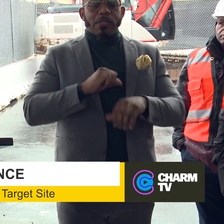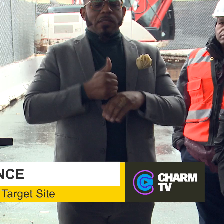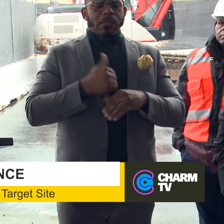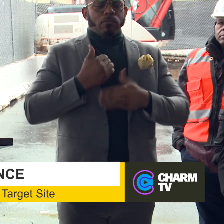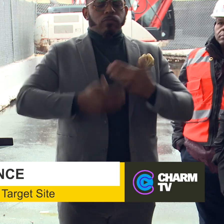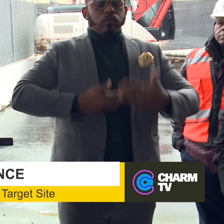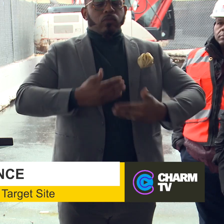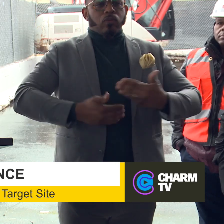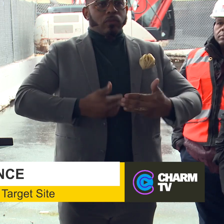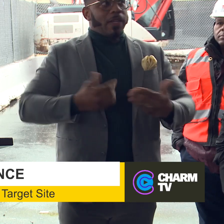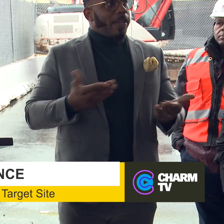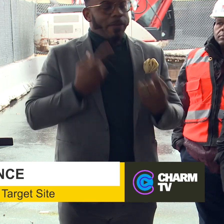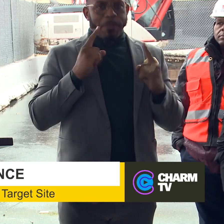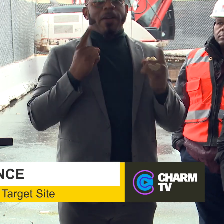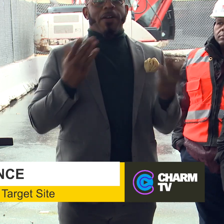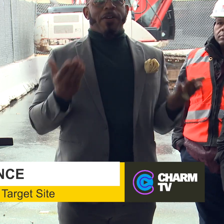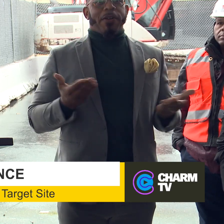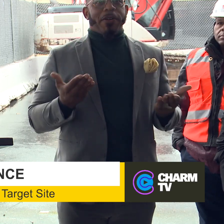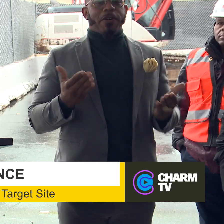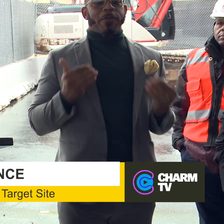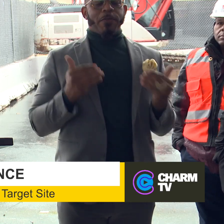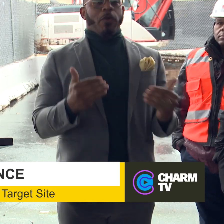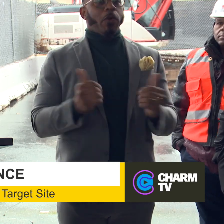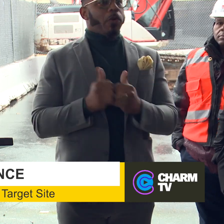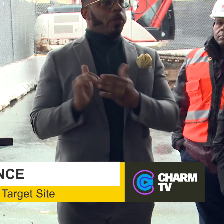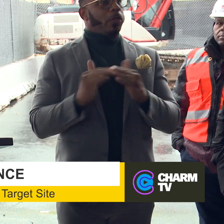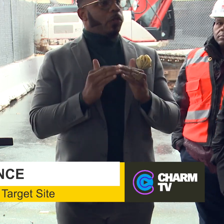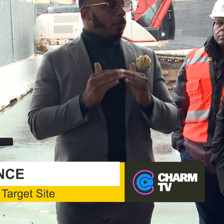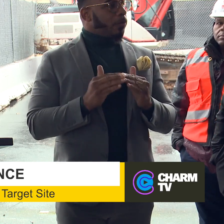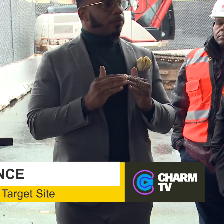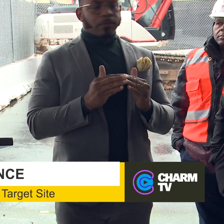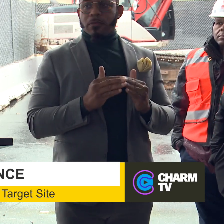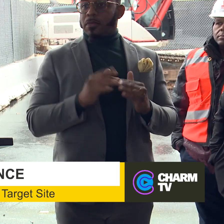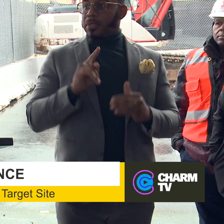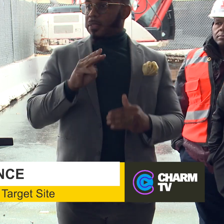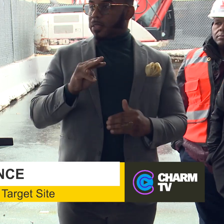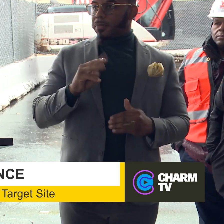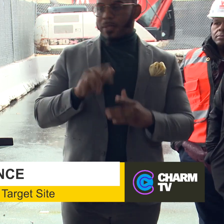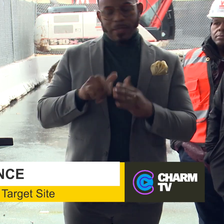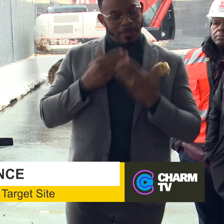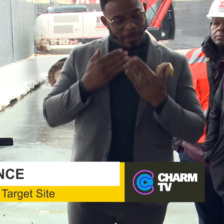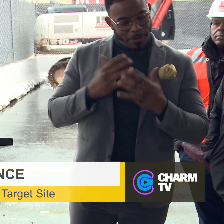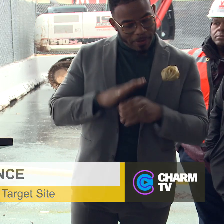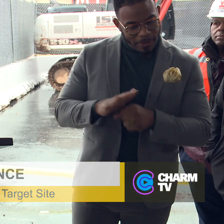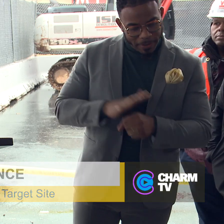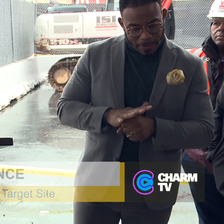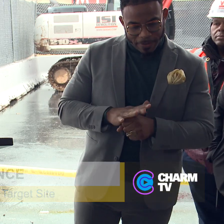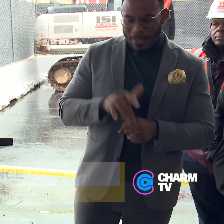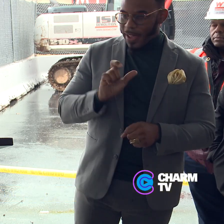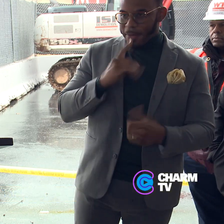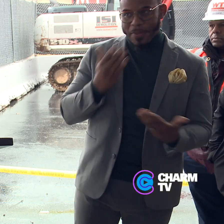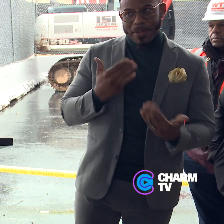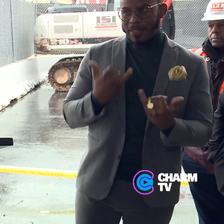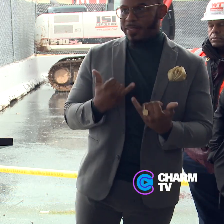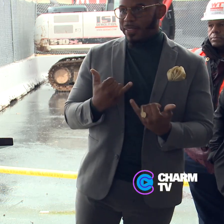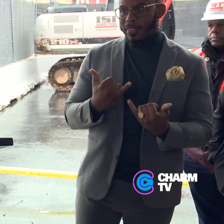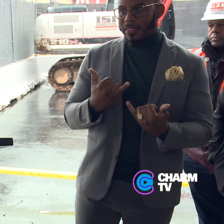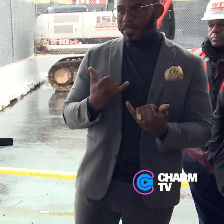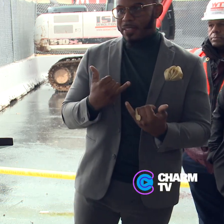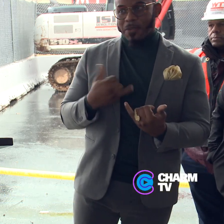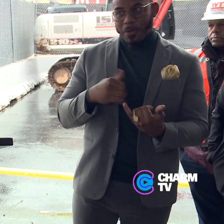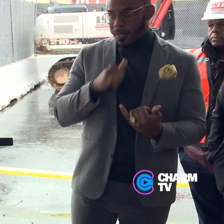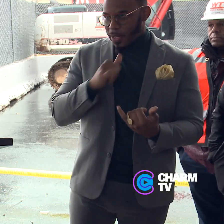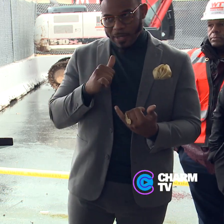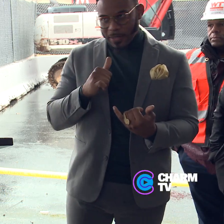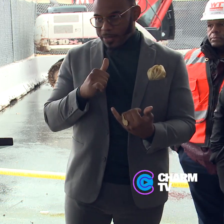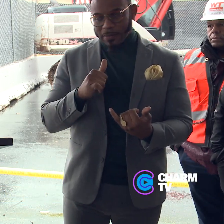things in motion, and here we are to move forward with a commitment to the community. So, Tim, I couldn't thank you enough. I had to be here today. We were not